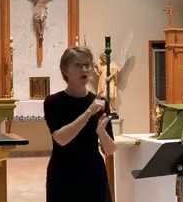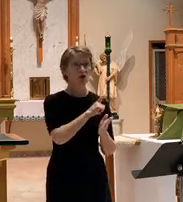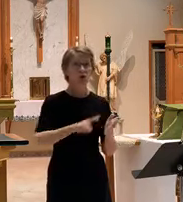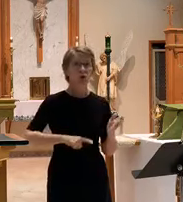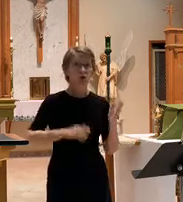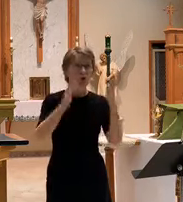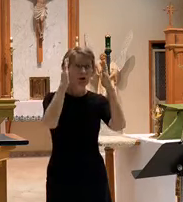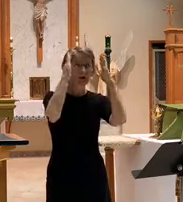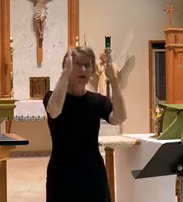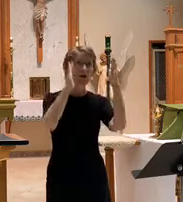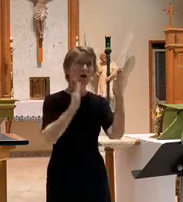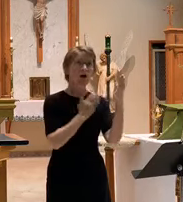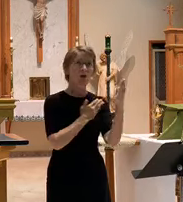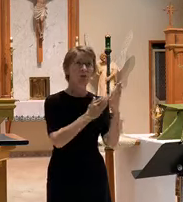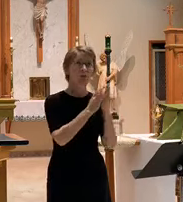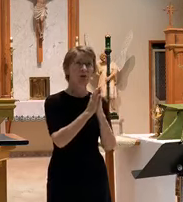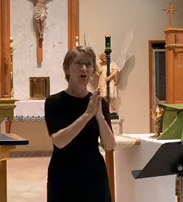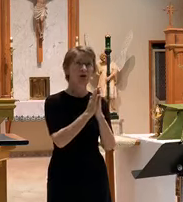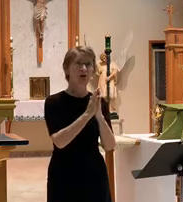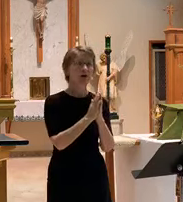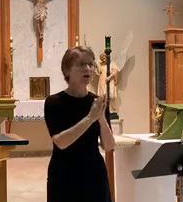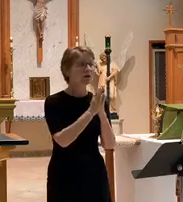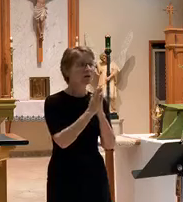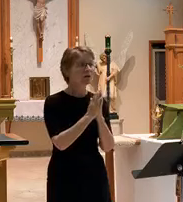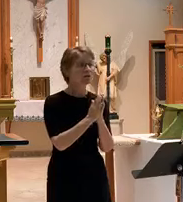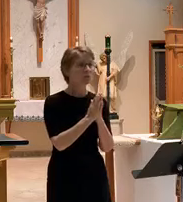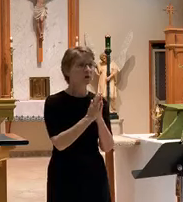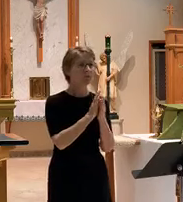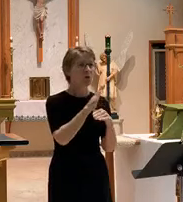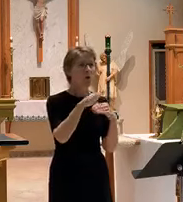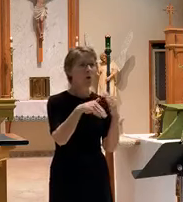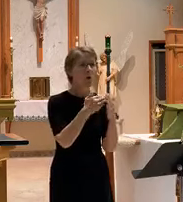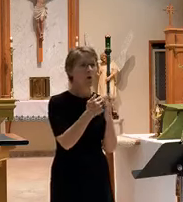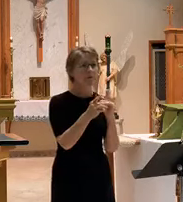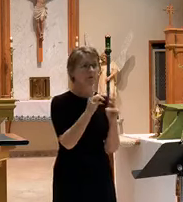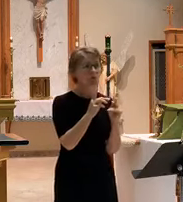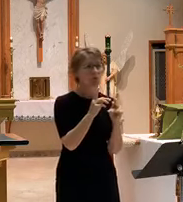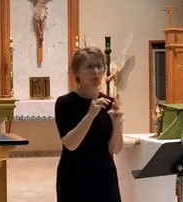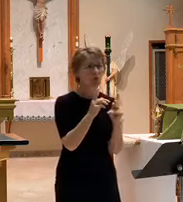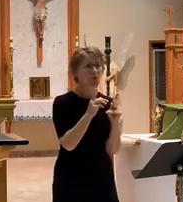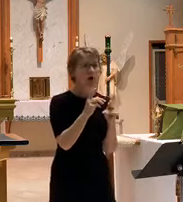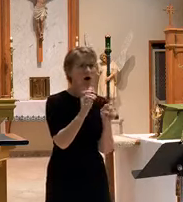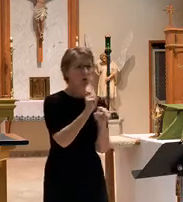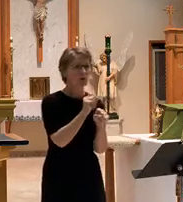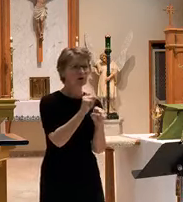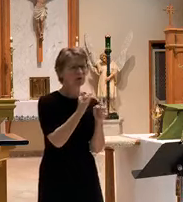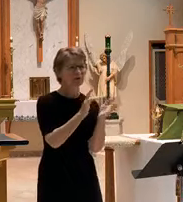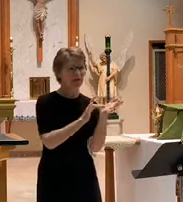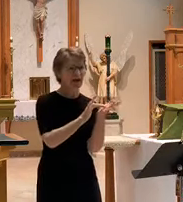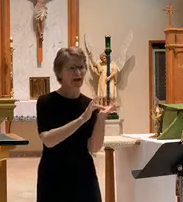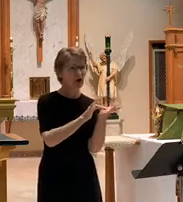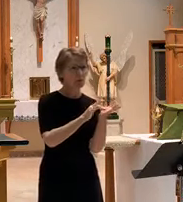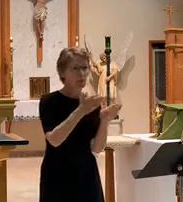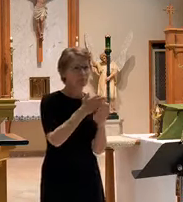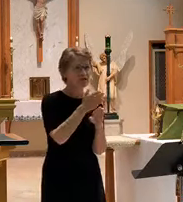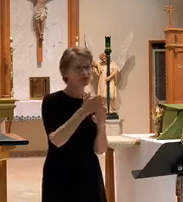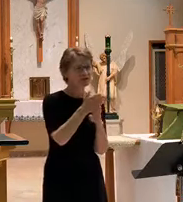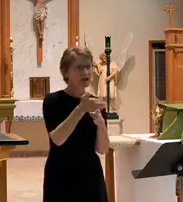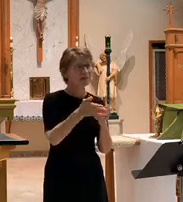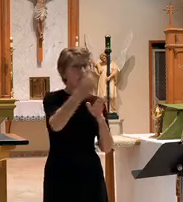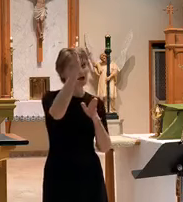Lord, hear our prayer. For all in medical care and the medical sciences, may God continue to give them